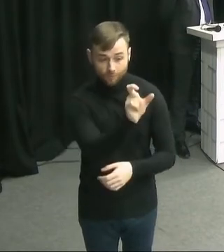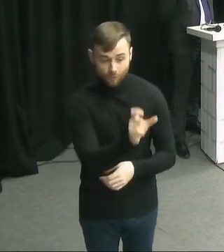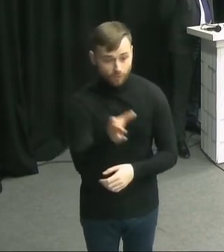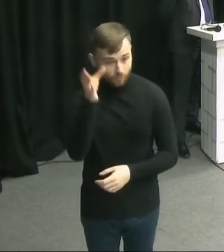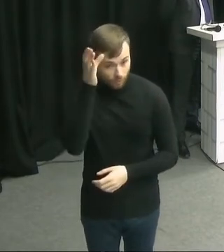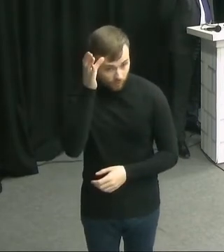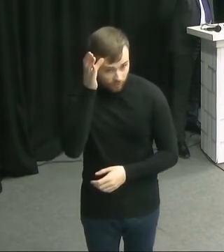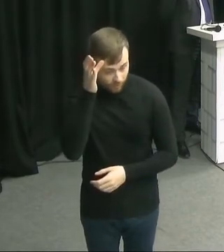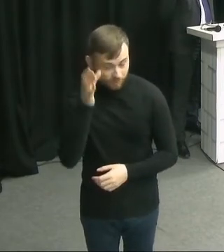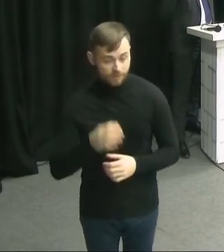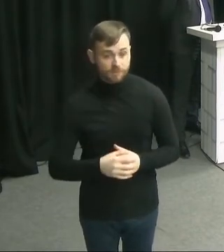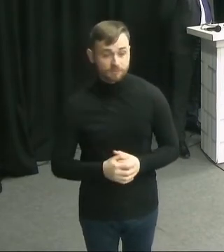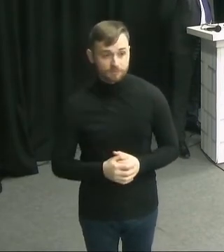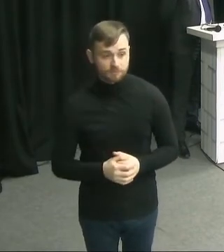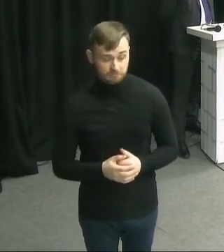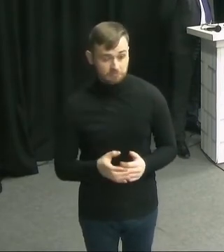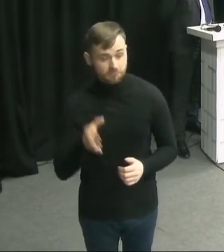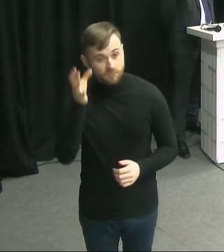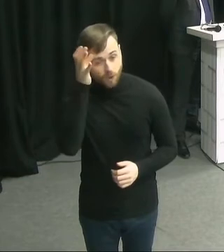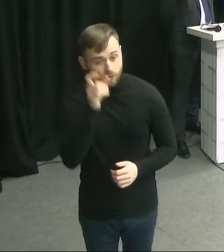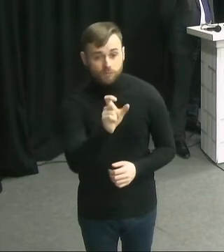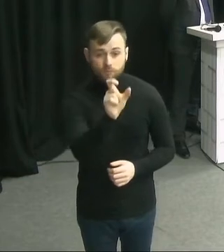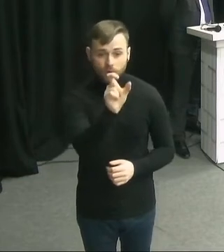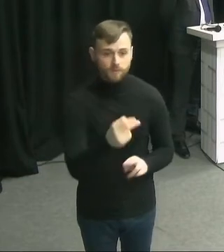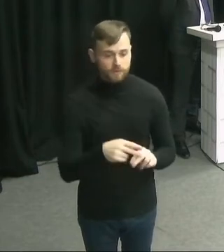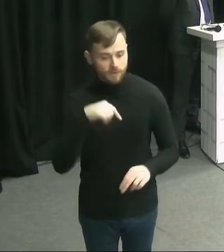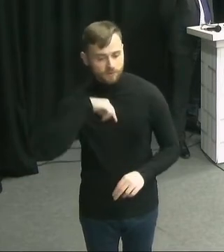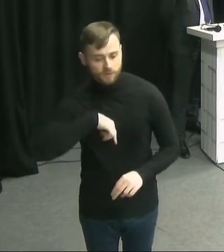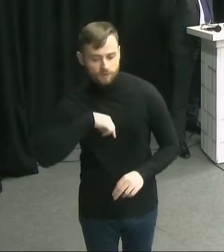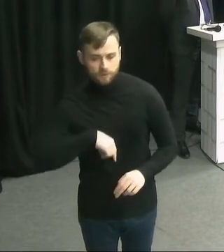number of internal